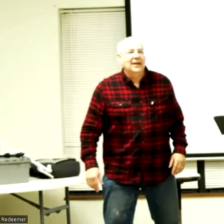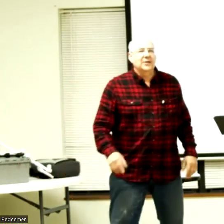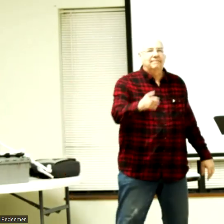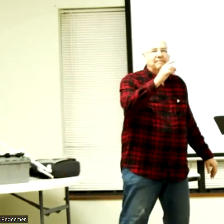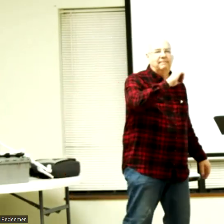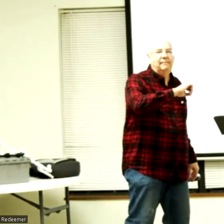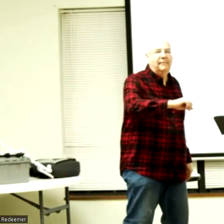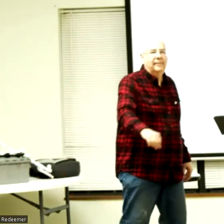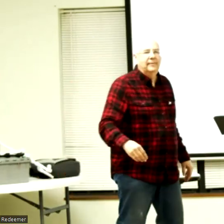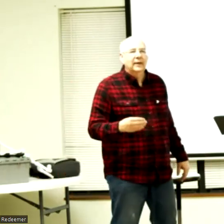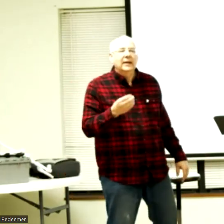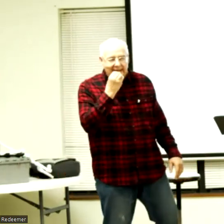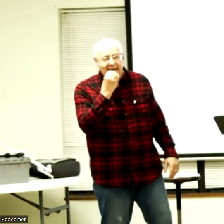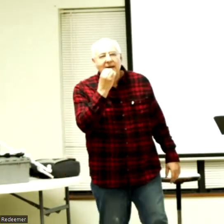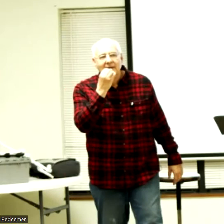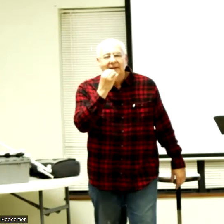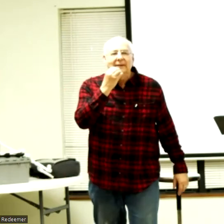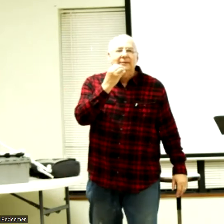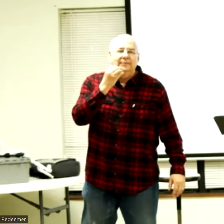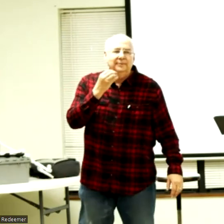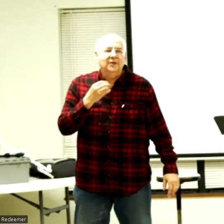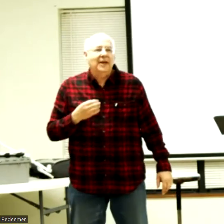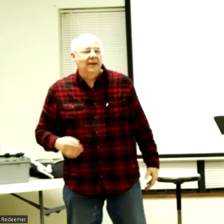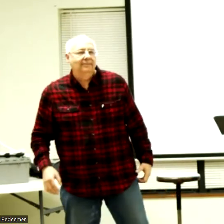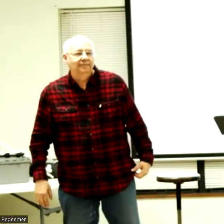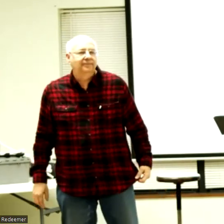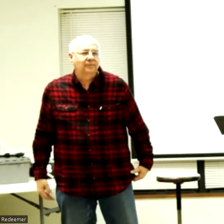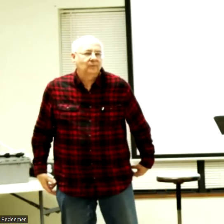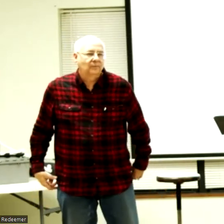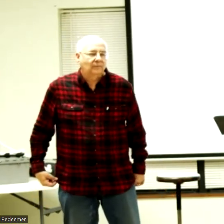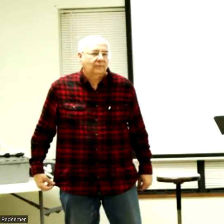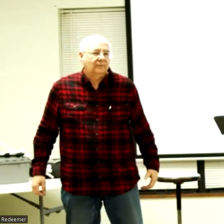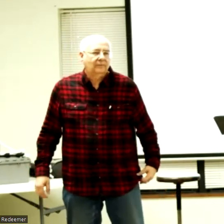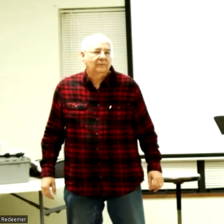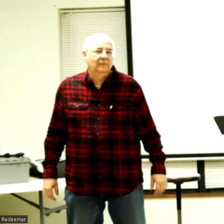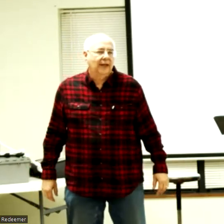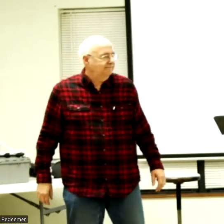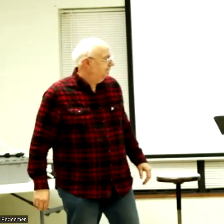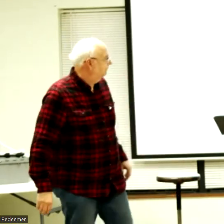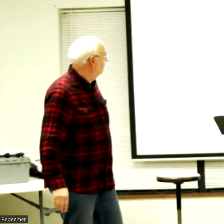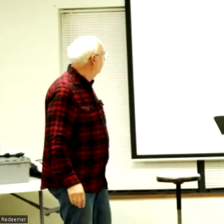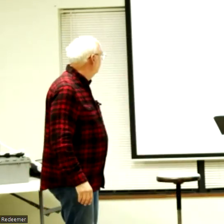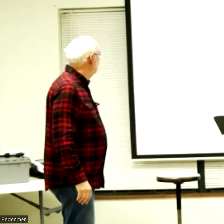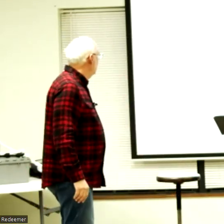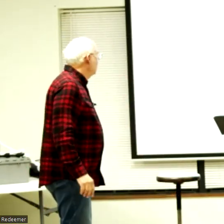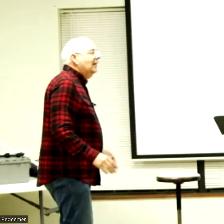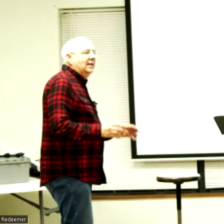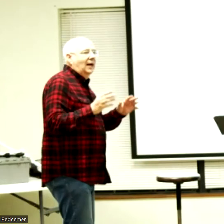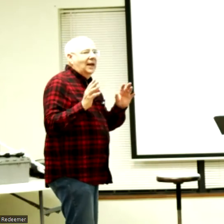Yes. Eating. Same thing. Okay. A lot